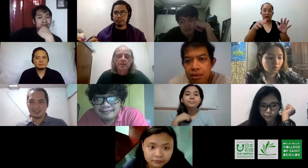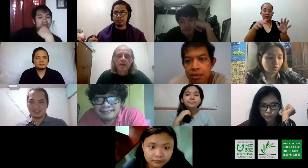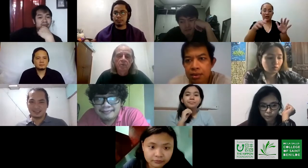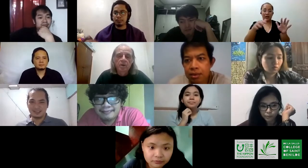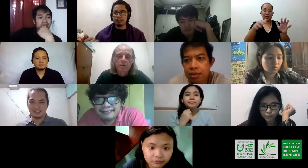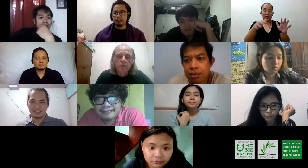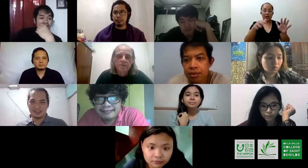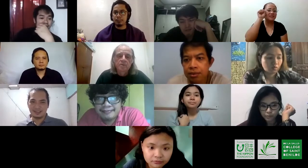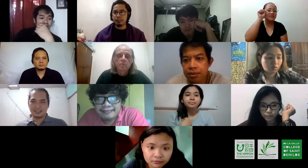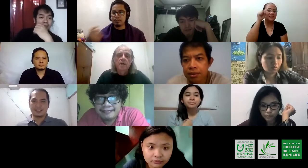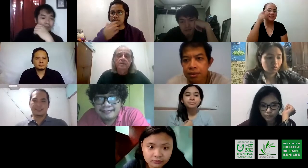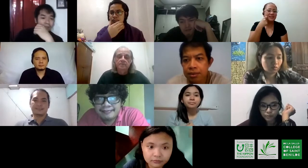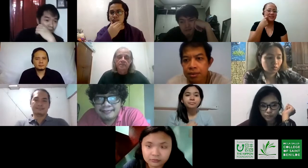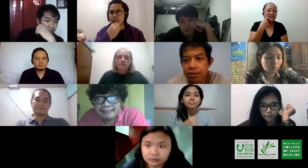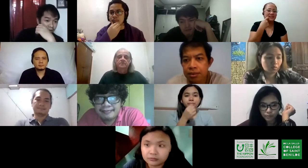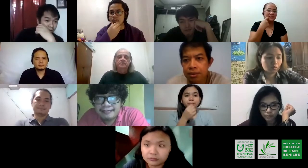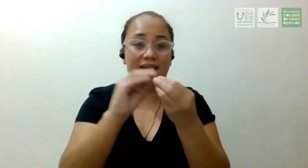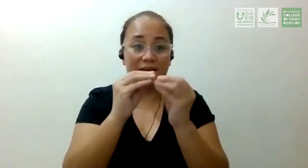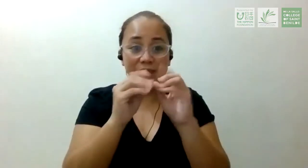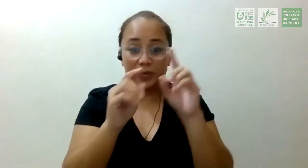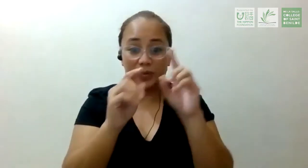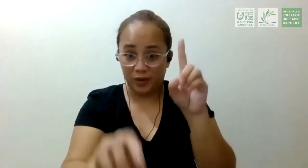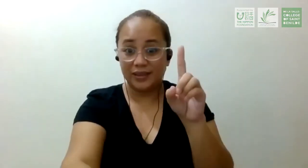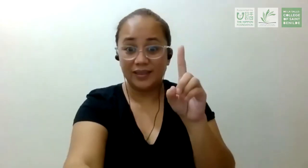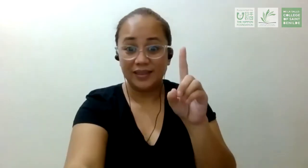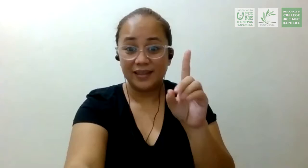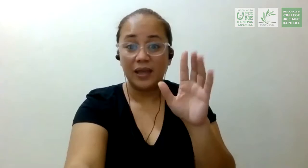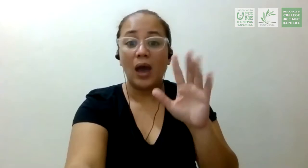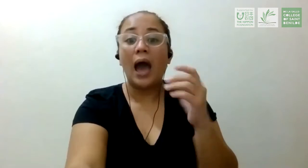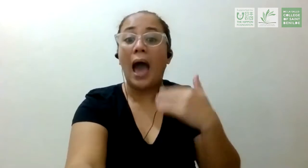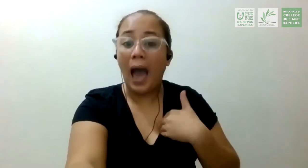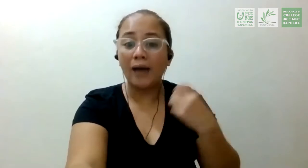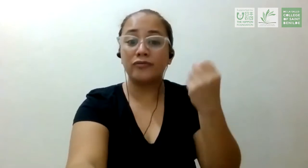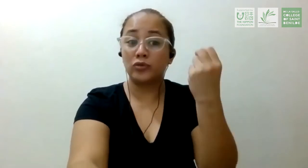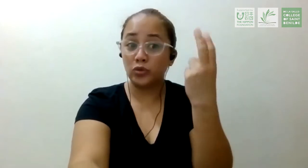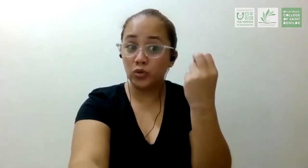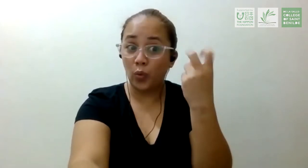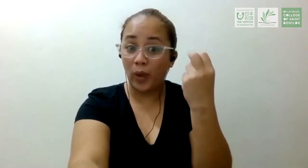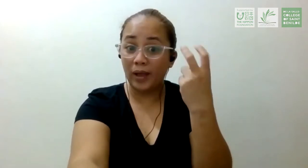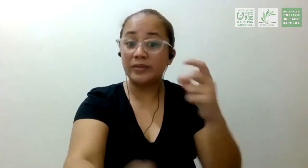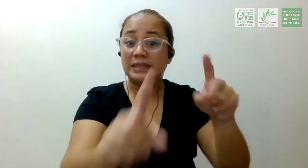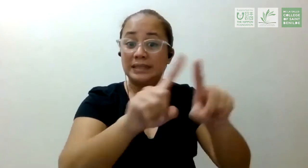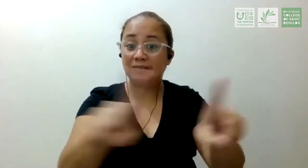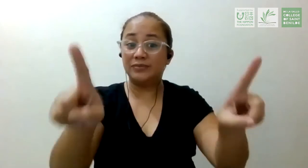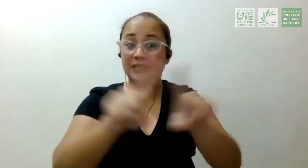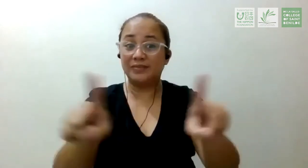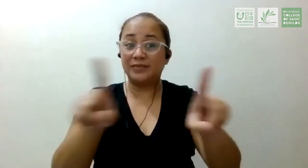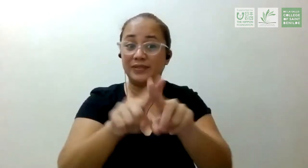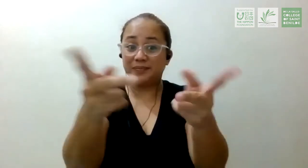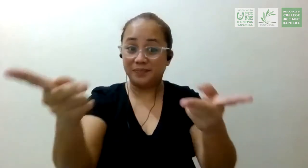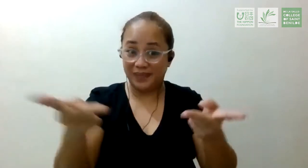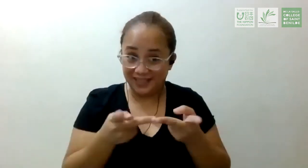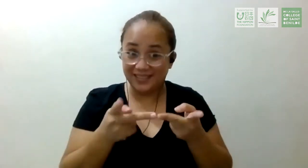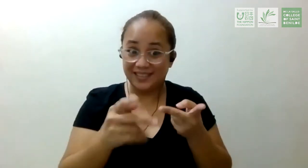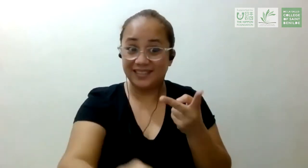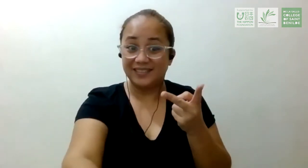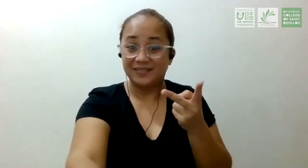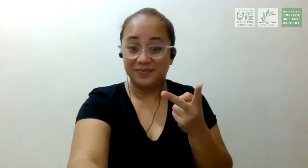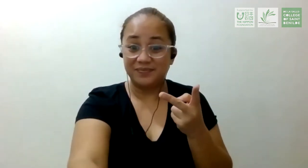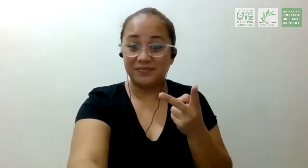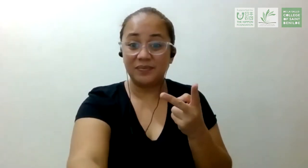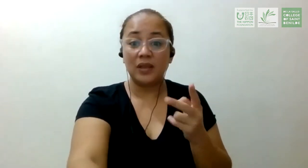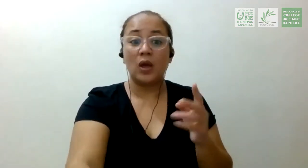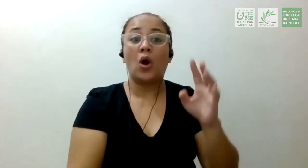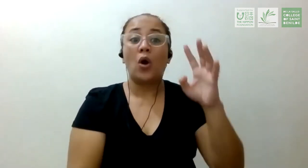so now we're on question one still. We have 12 different places. Okay.